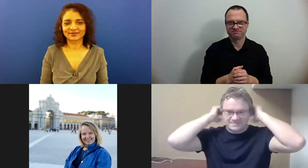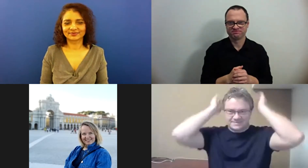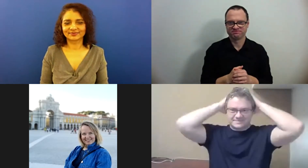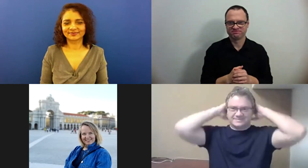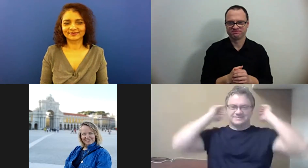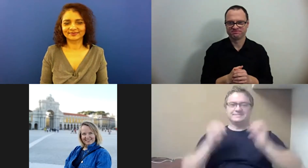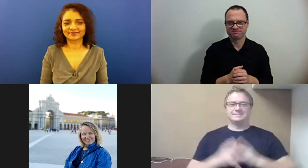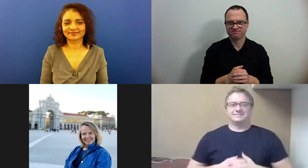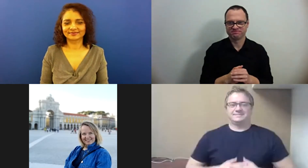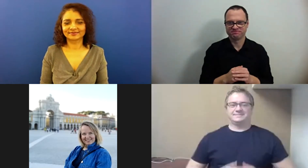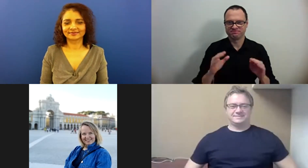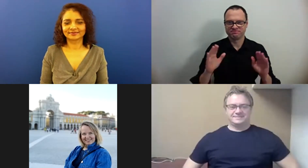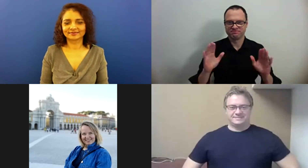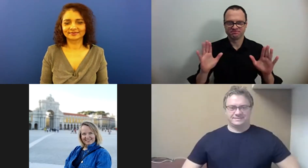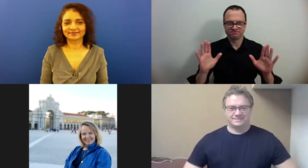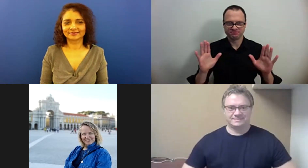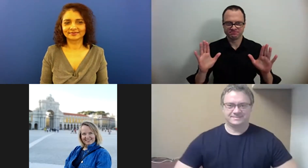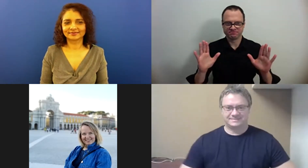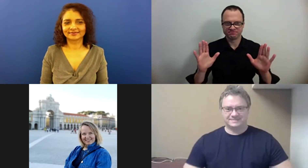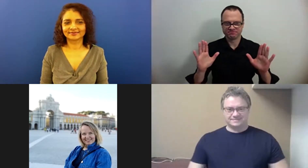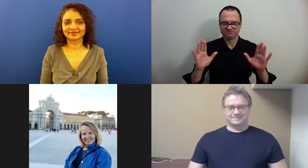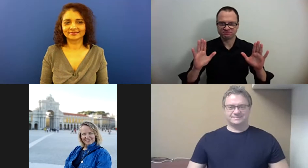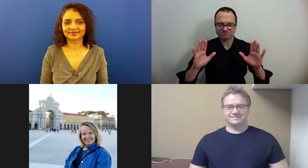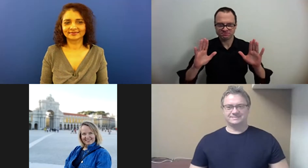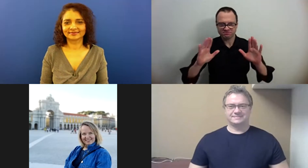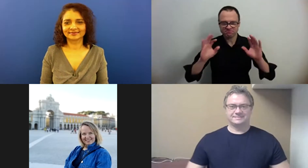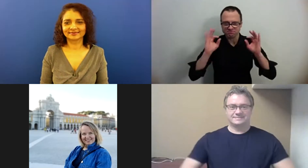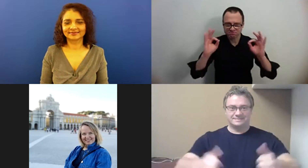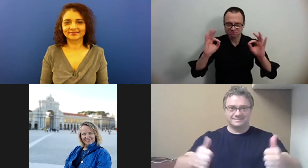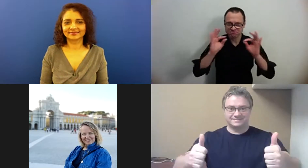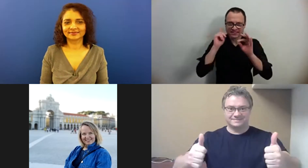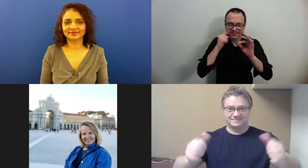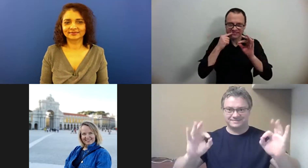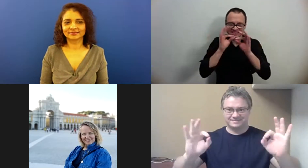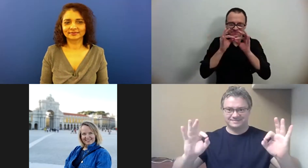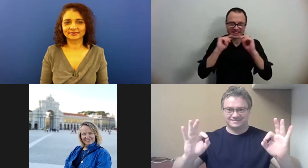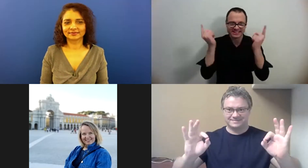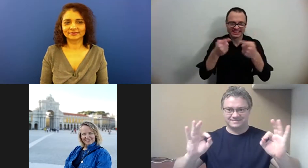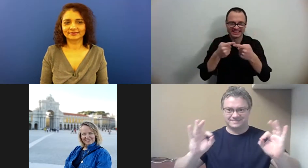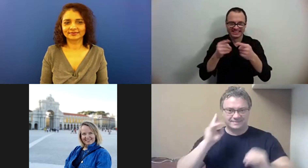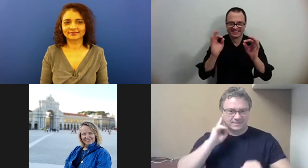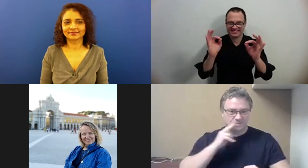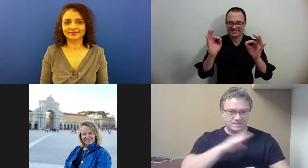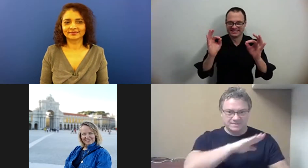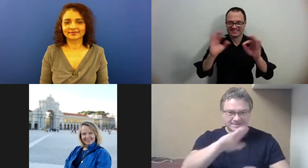next team of deaf interpreters step in? Okay.